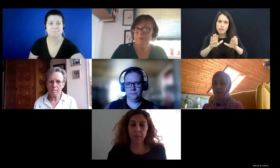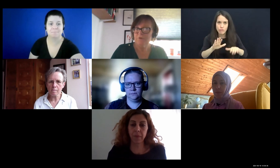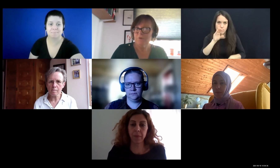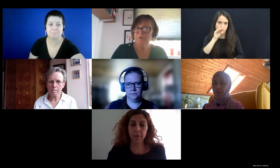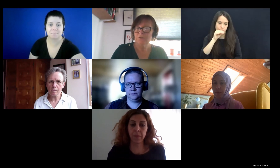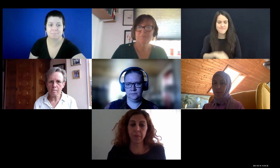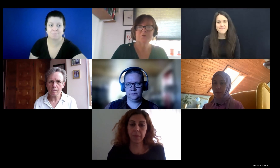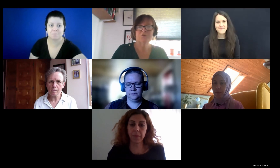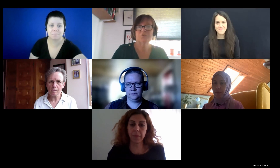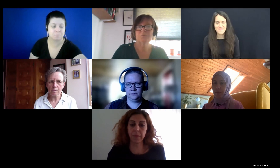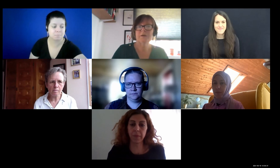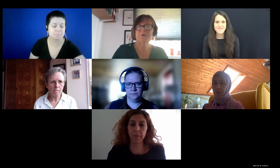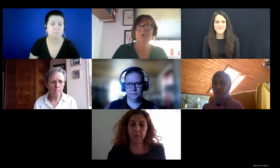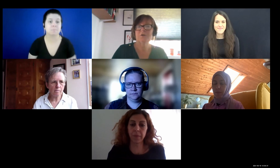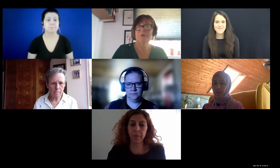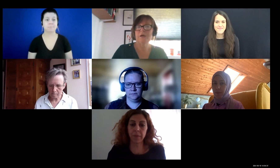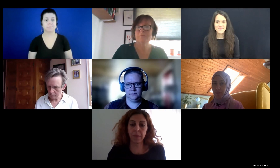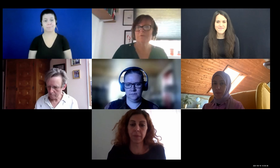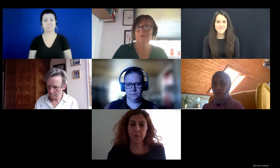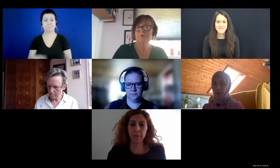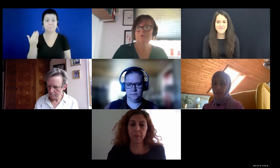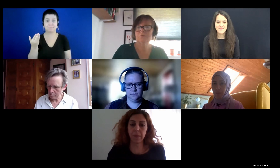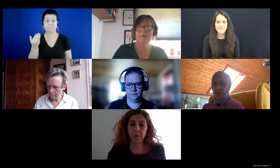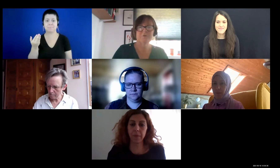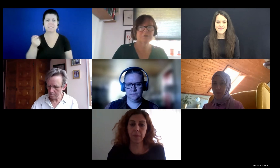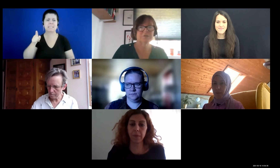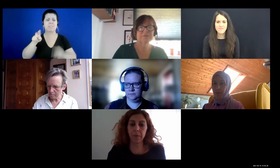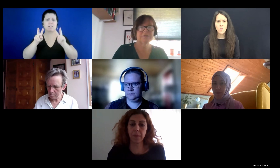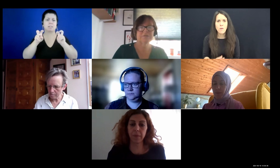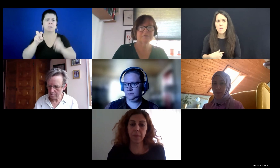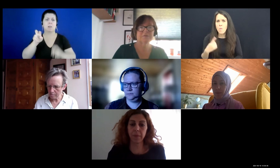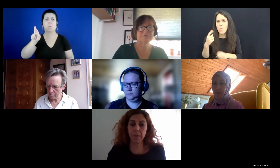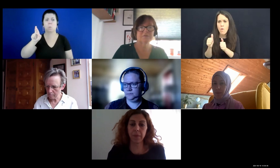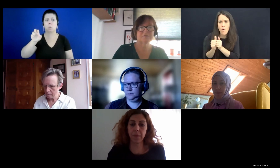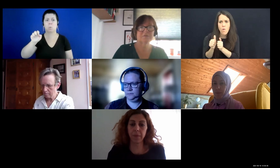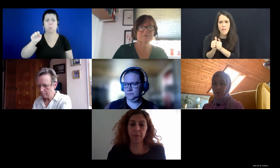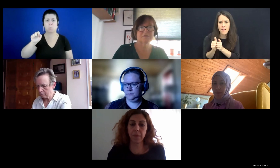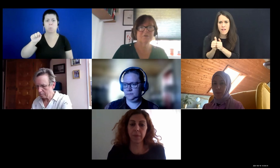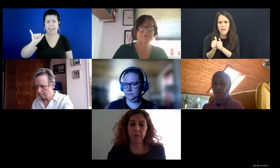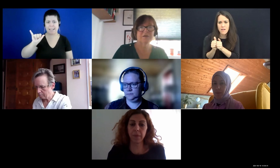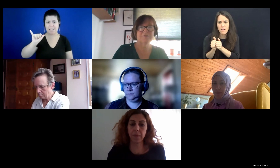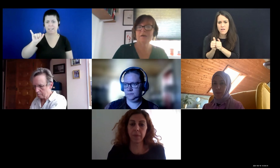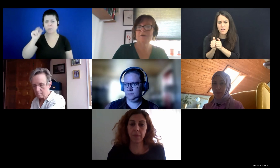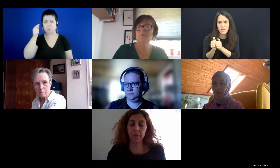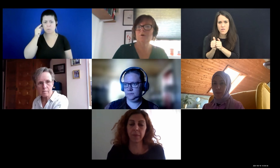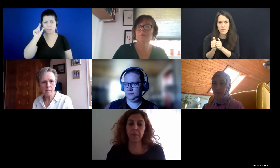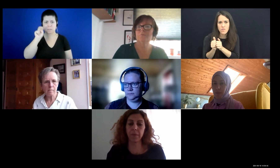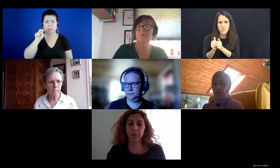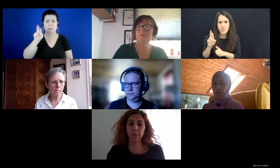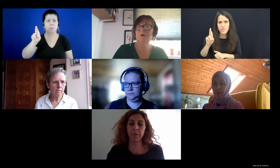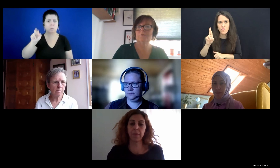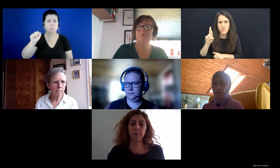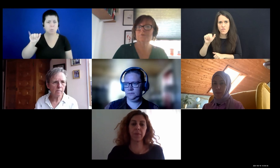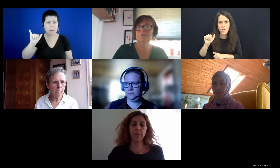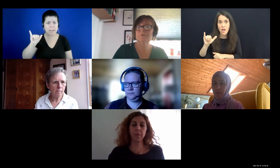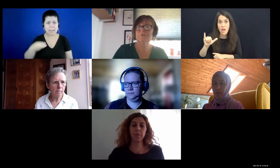Just about the questions, I'm not sure. My colleague Ray was going to have a look at these. Are you there, Ray, or